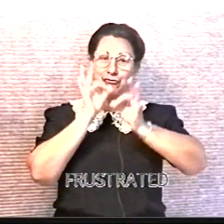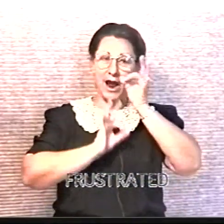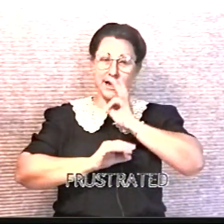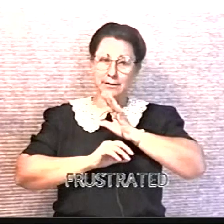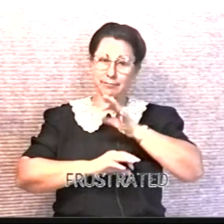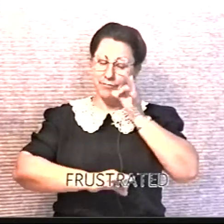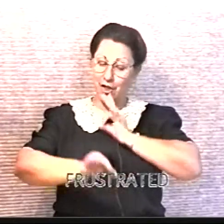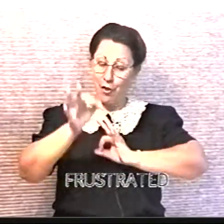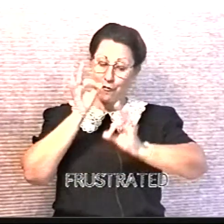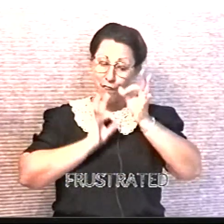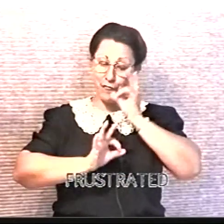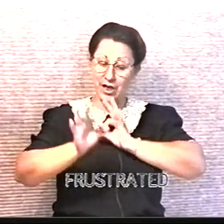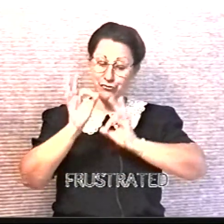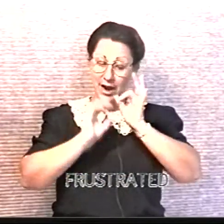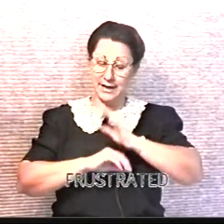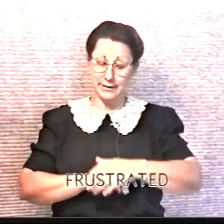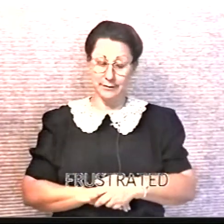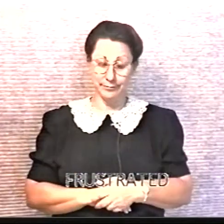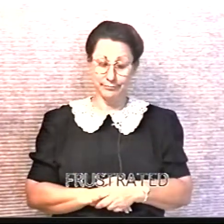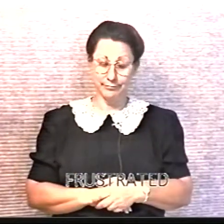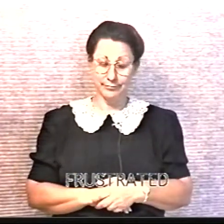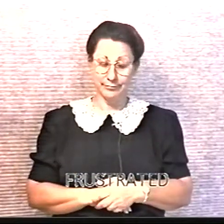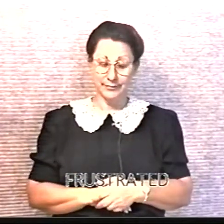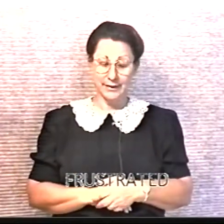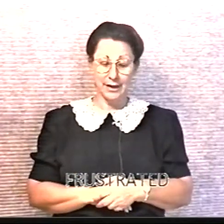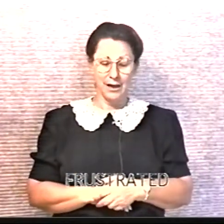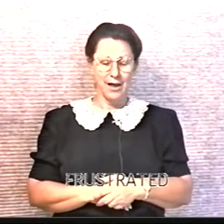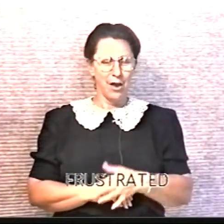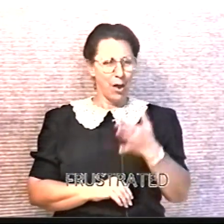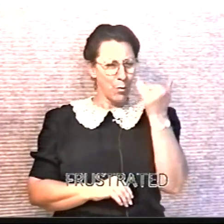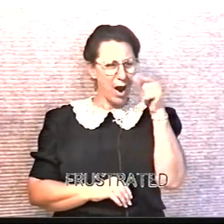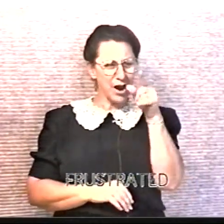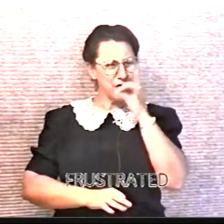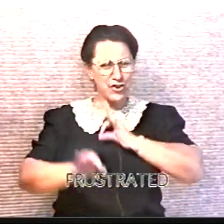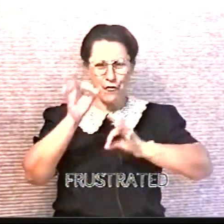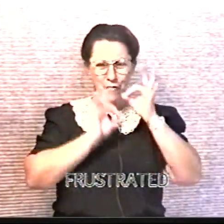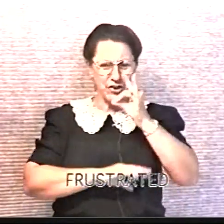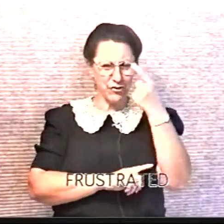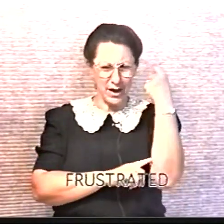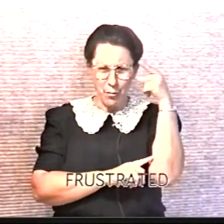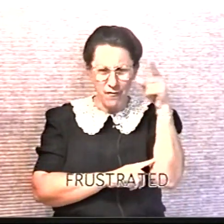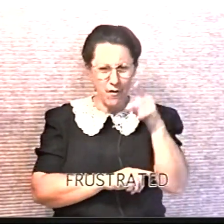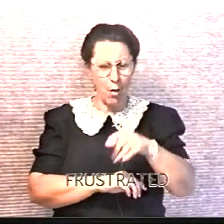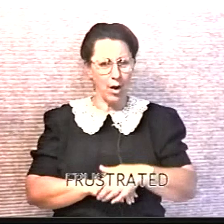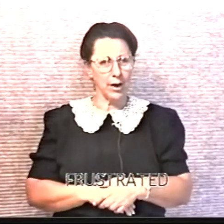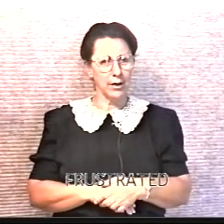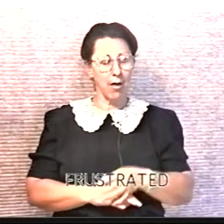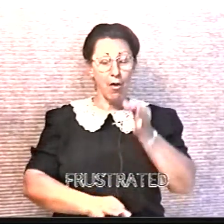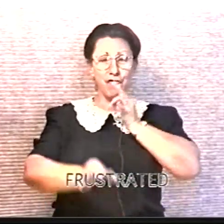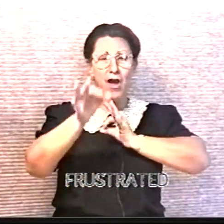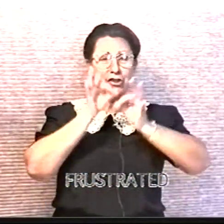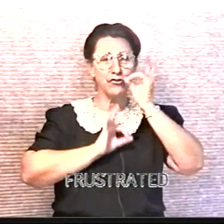Frustrated, frustrated. Why are you so frustrated? What for? Frustrated.